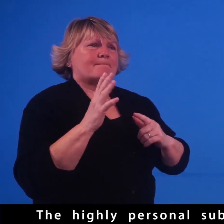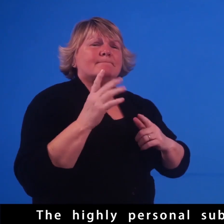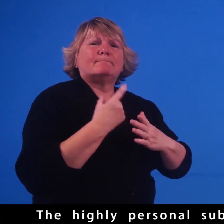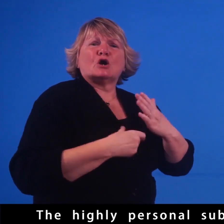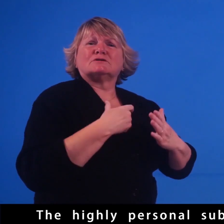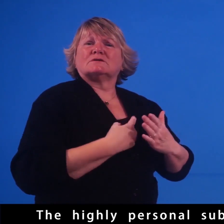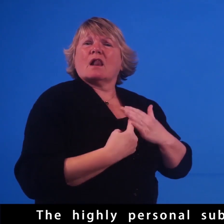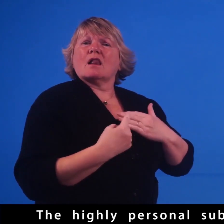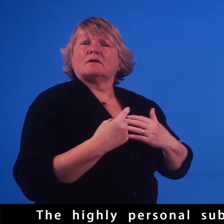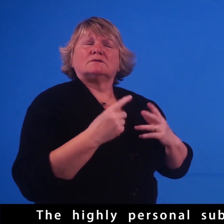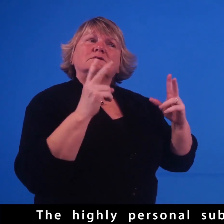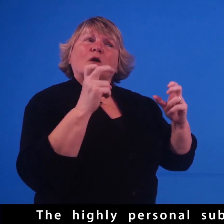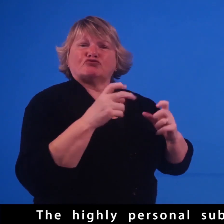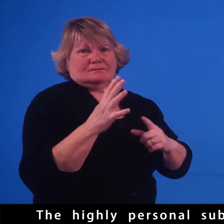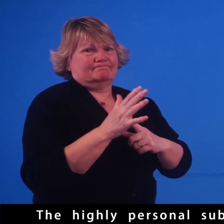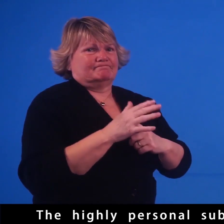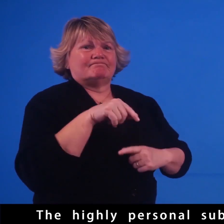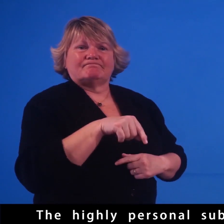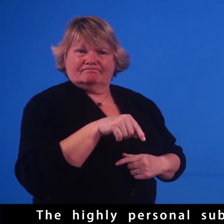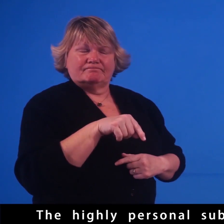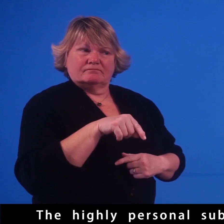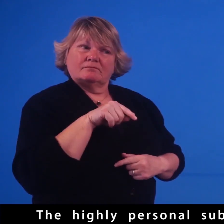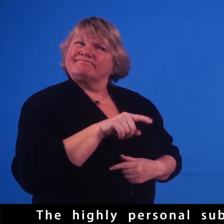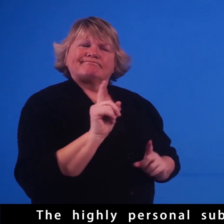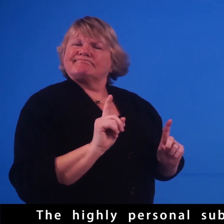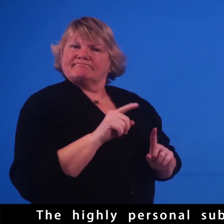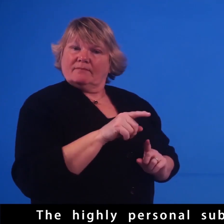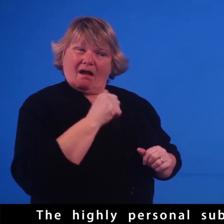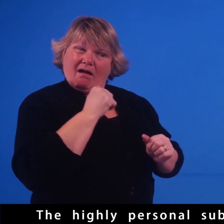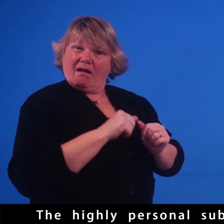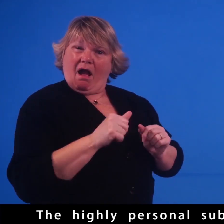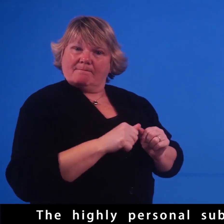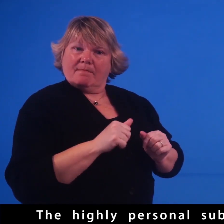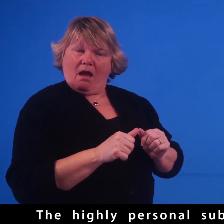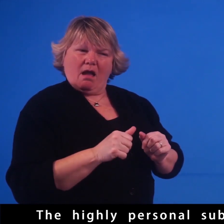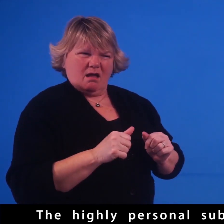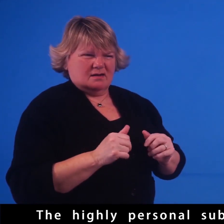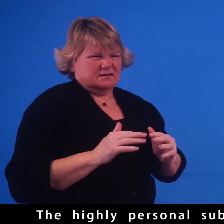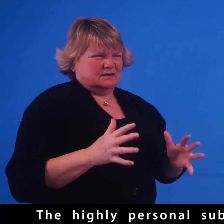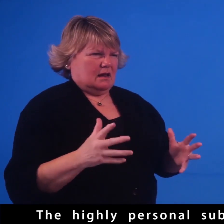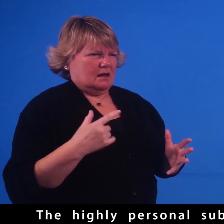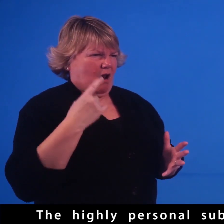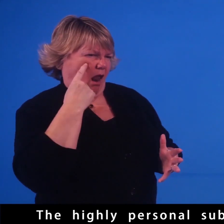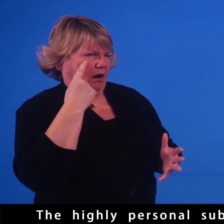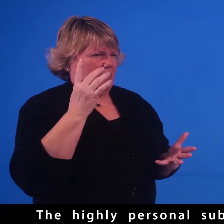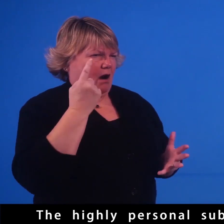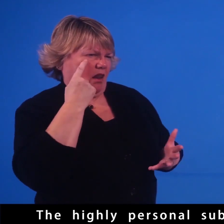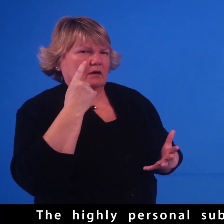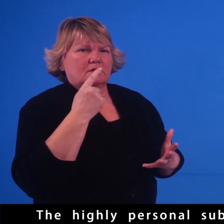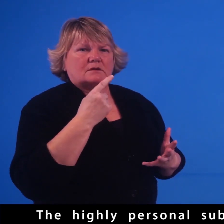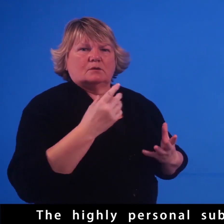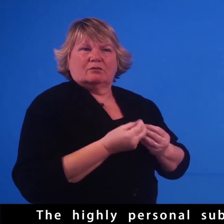The highly personal subject matter, the gambler dicing with death or succumbing to